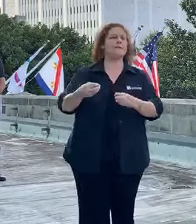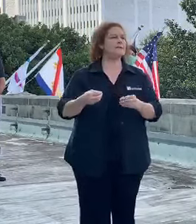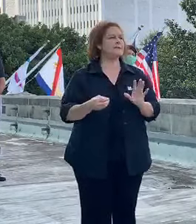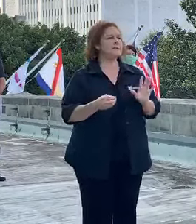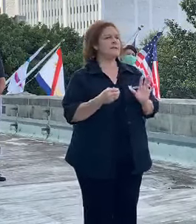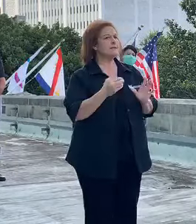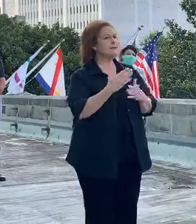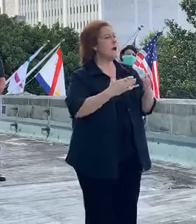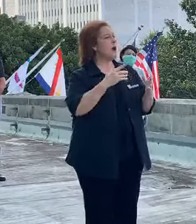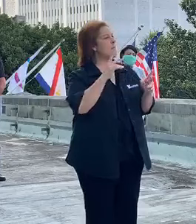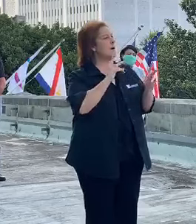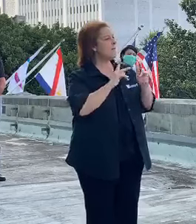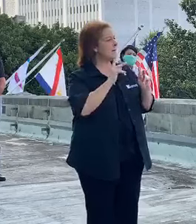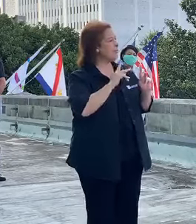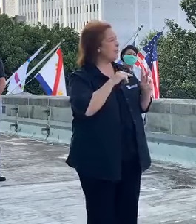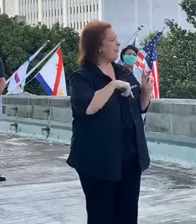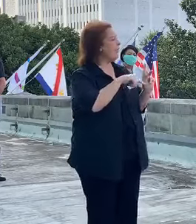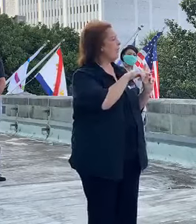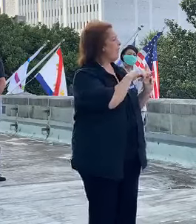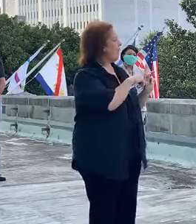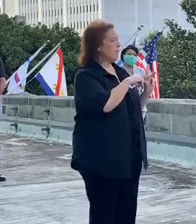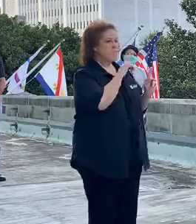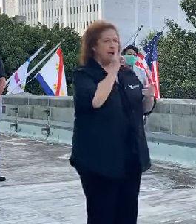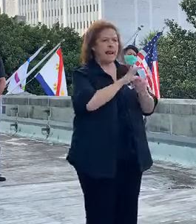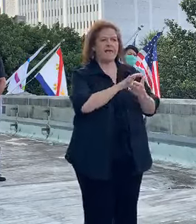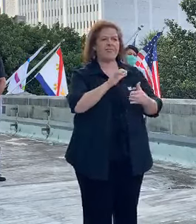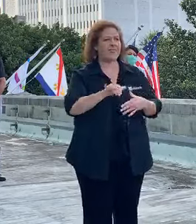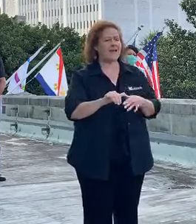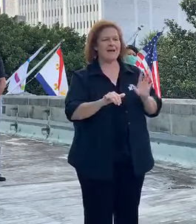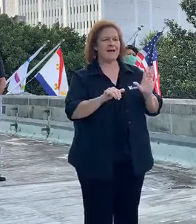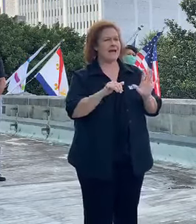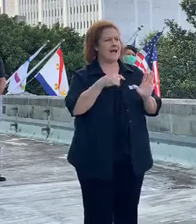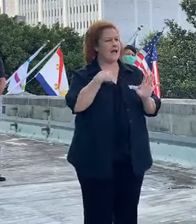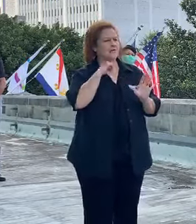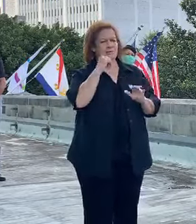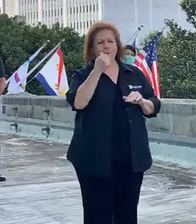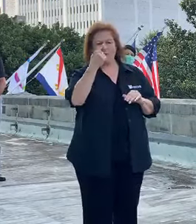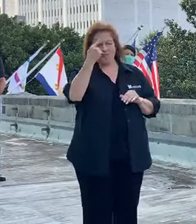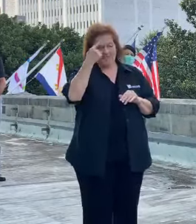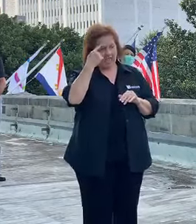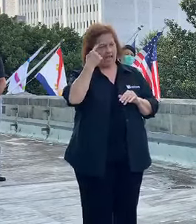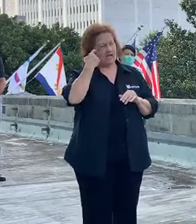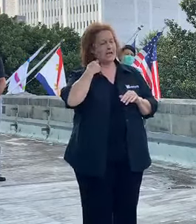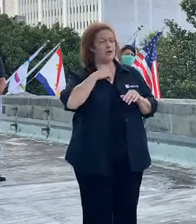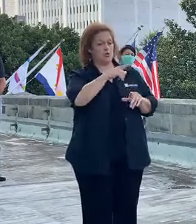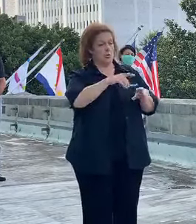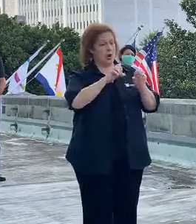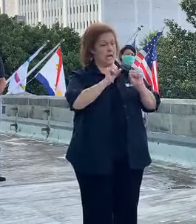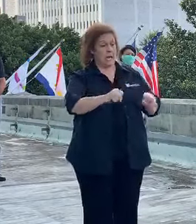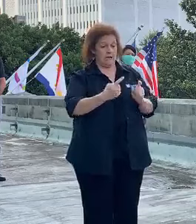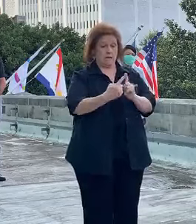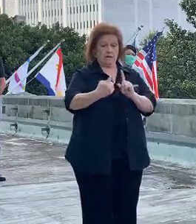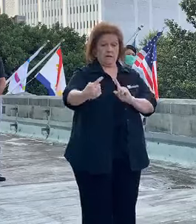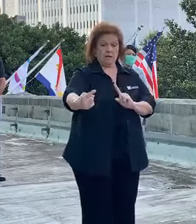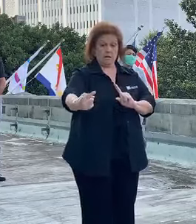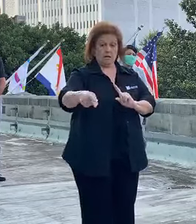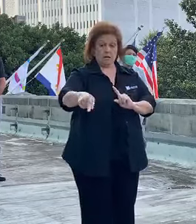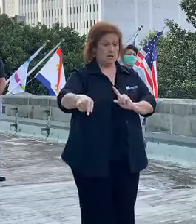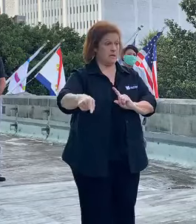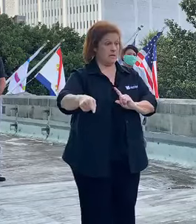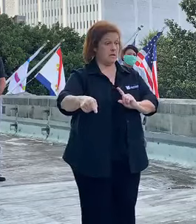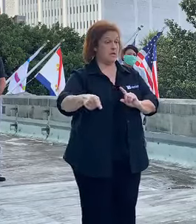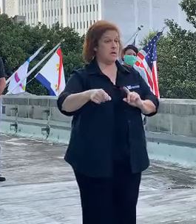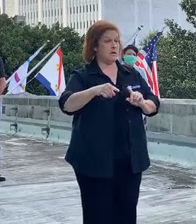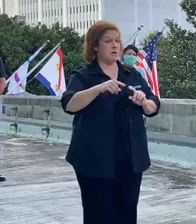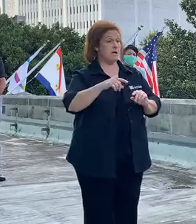of people thinking the exact same way. And I just don't think you can properly socially distance going from the first floor